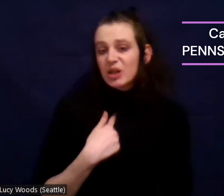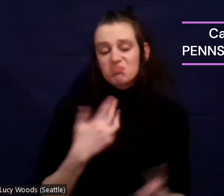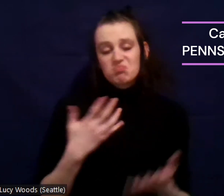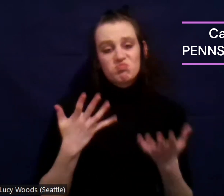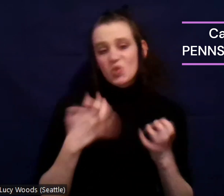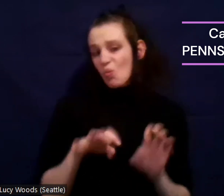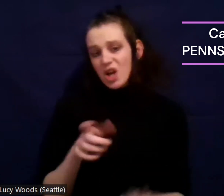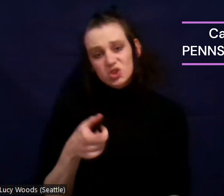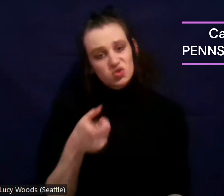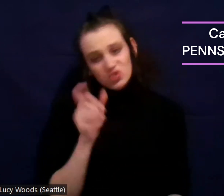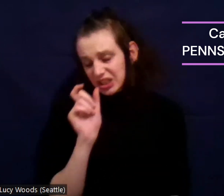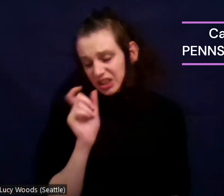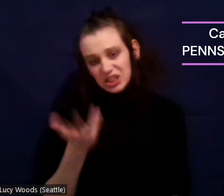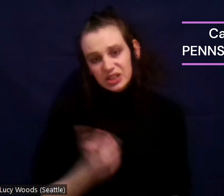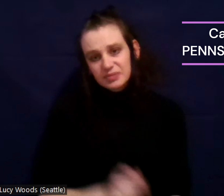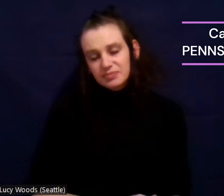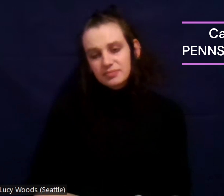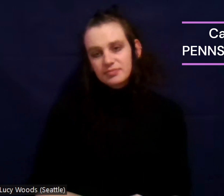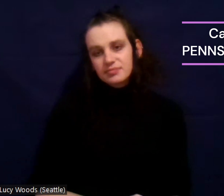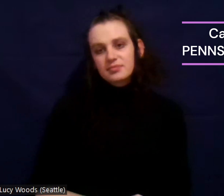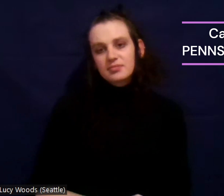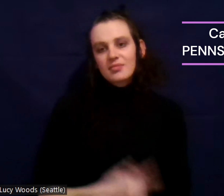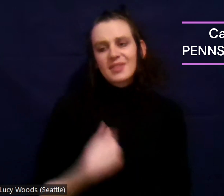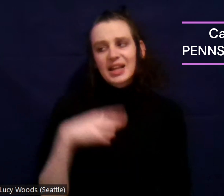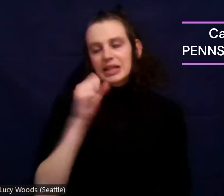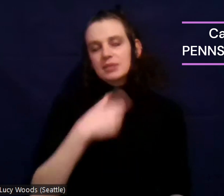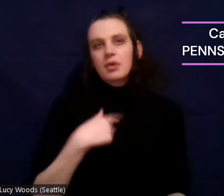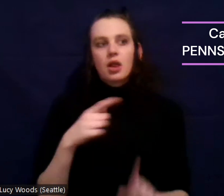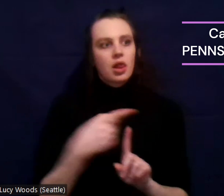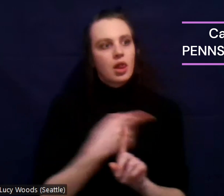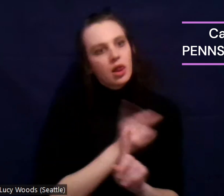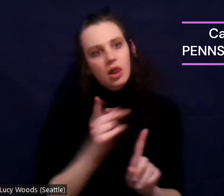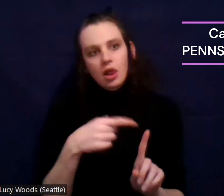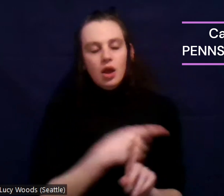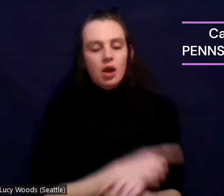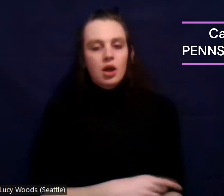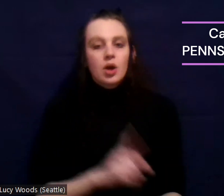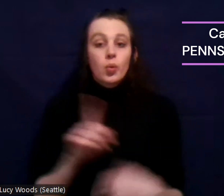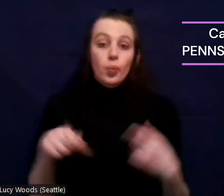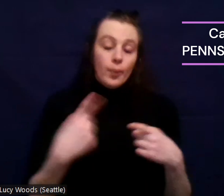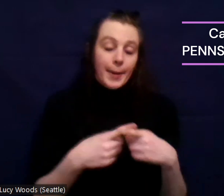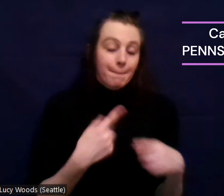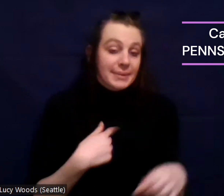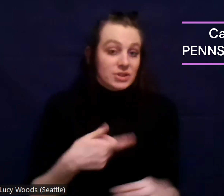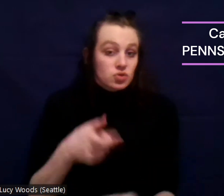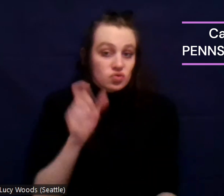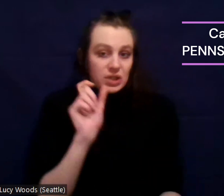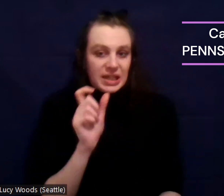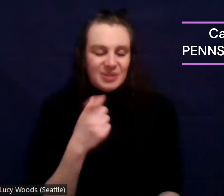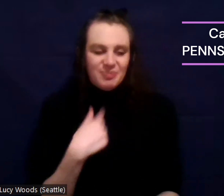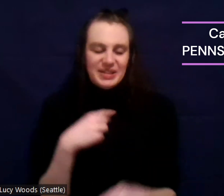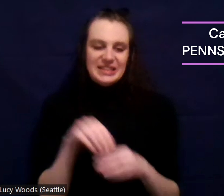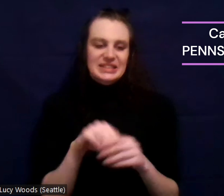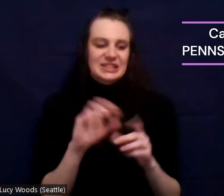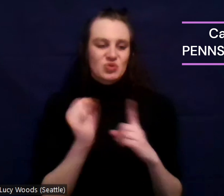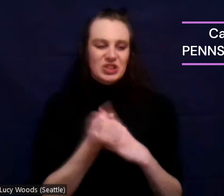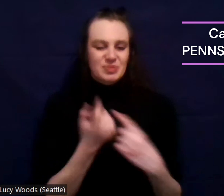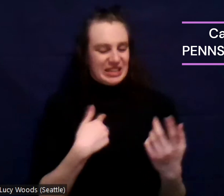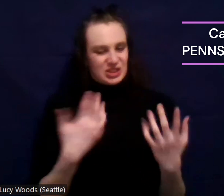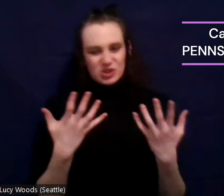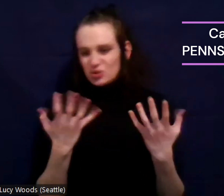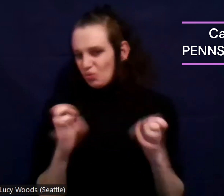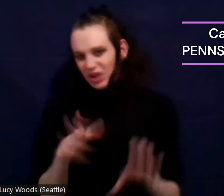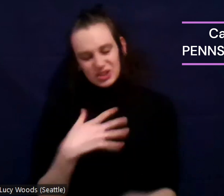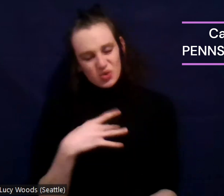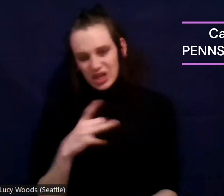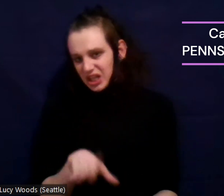But like, I guess this is all over the place. But like, when I was drinking, like, I was in situations I didn't want to be in, or, I never